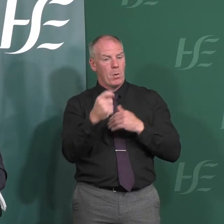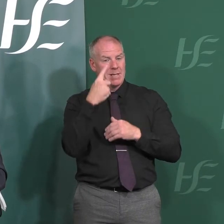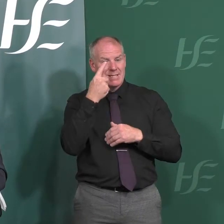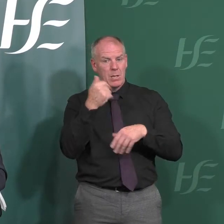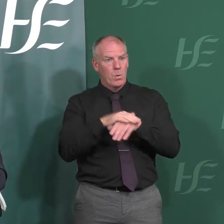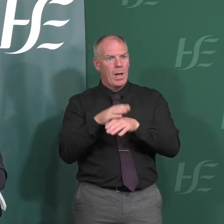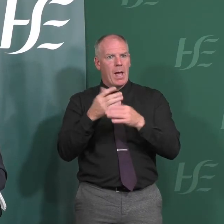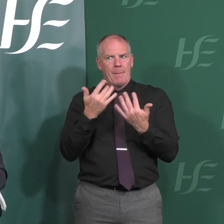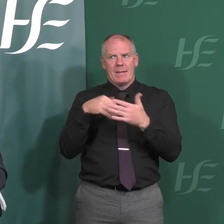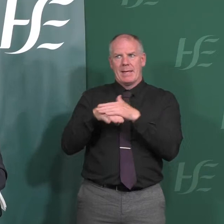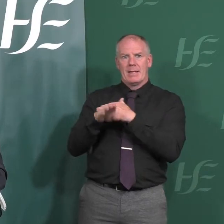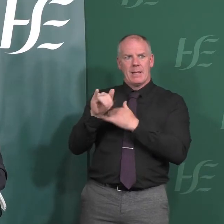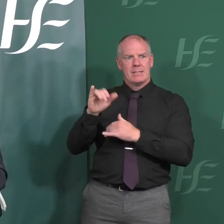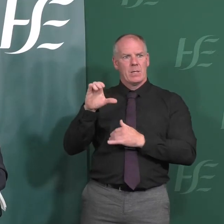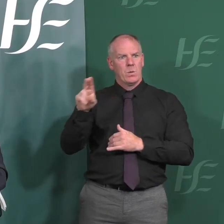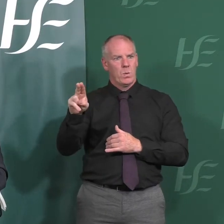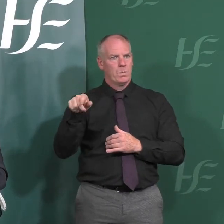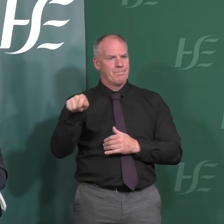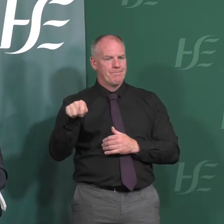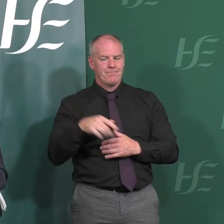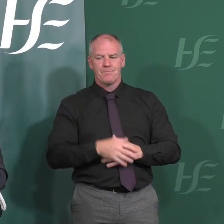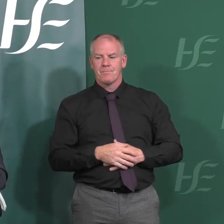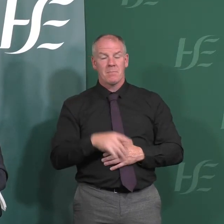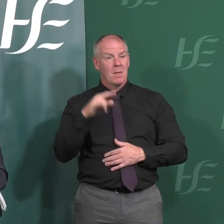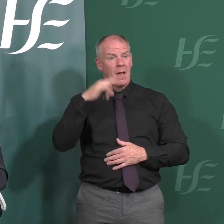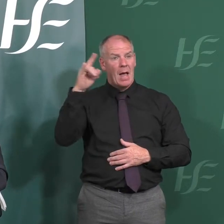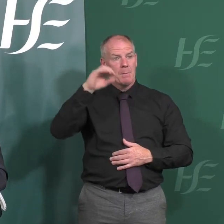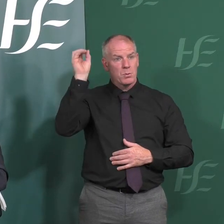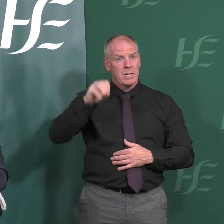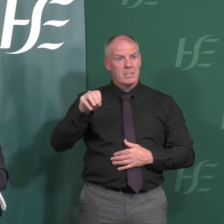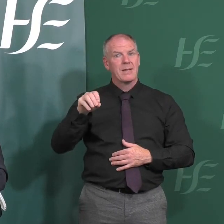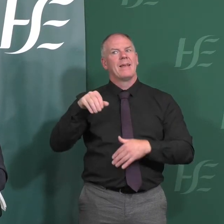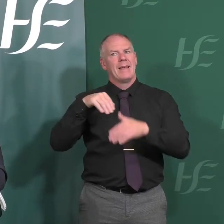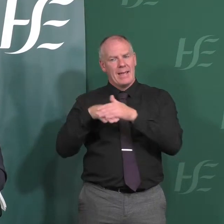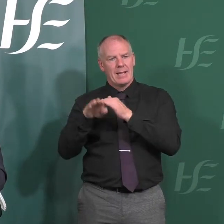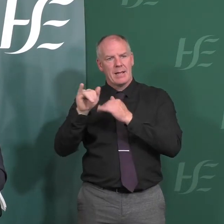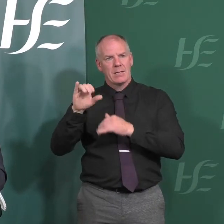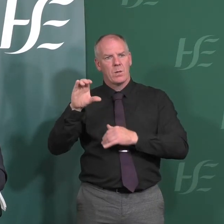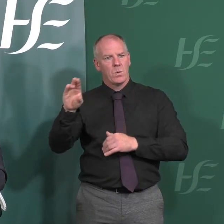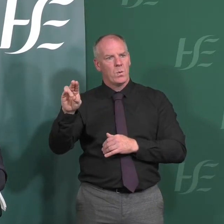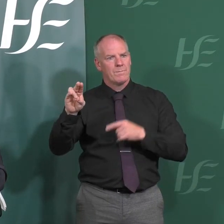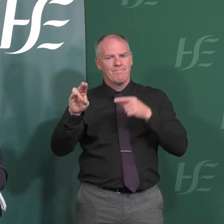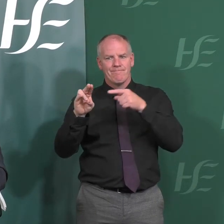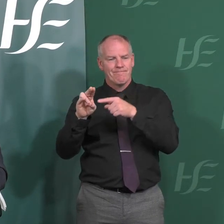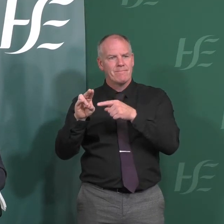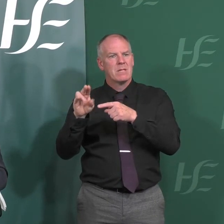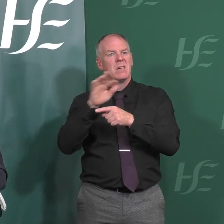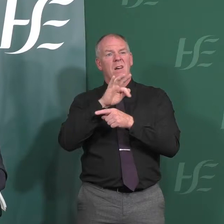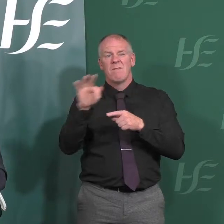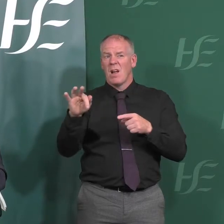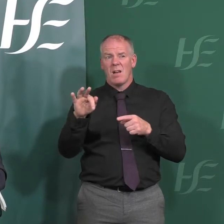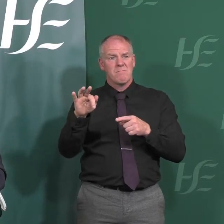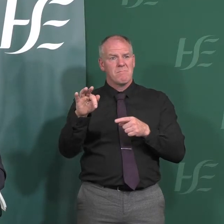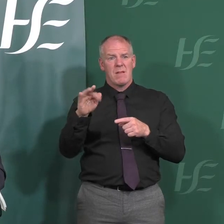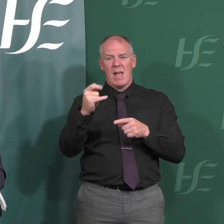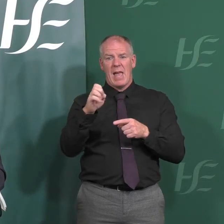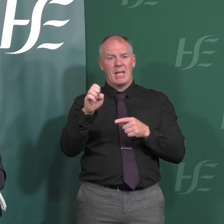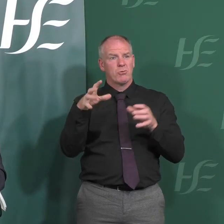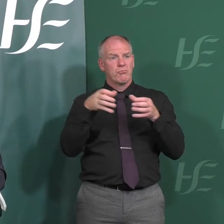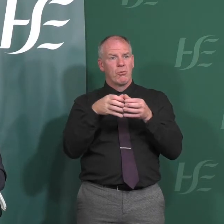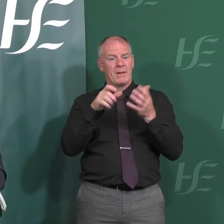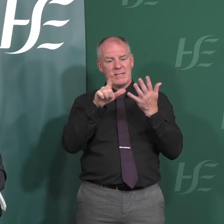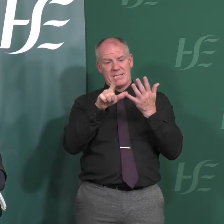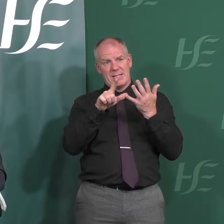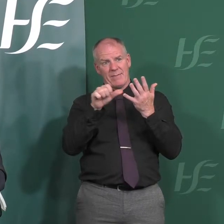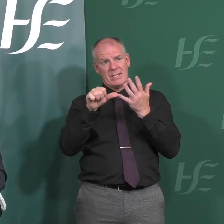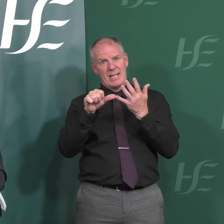ICU admissions. A very high percentage of patients being admitted to ICU, ranging in a range of between